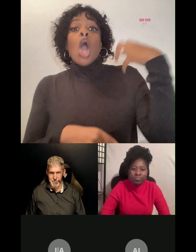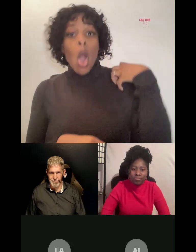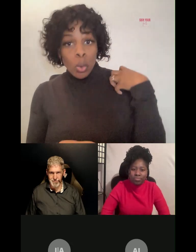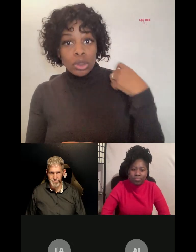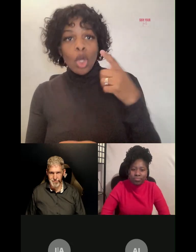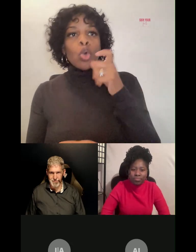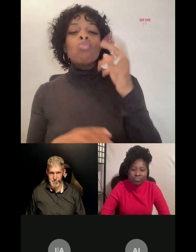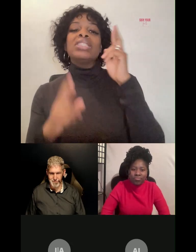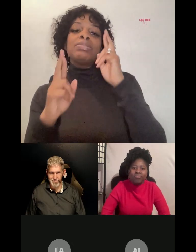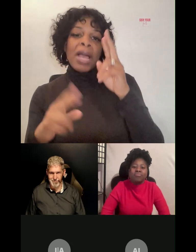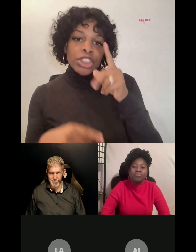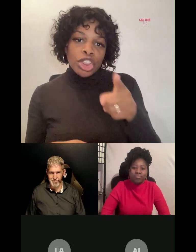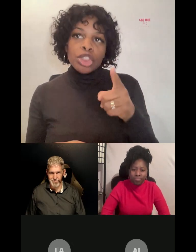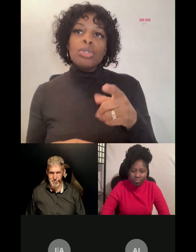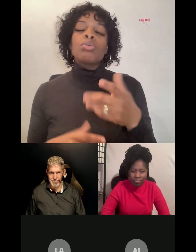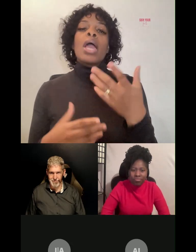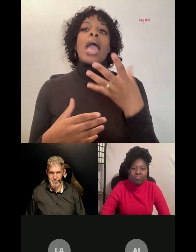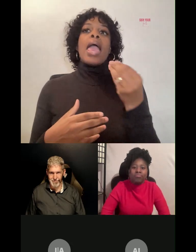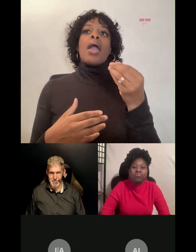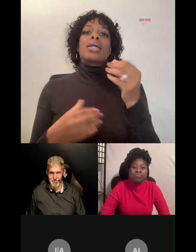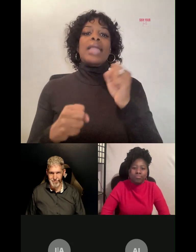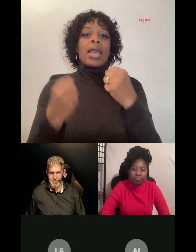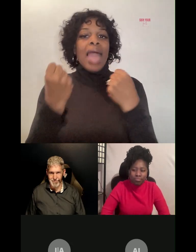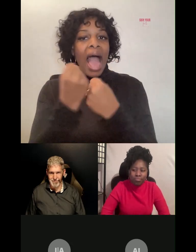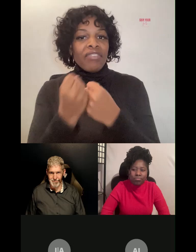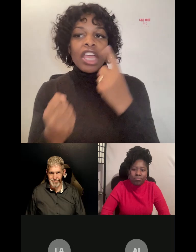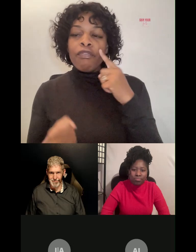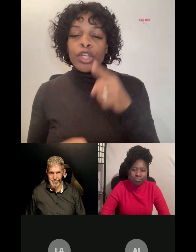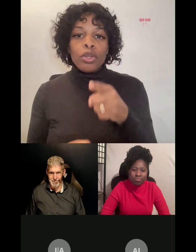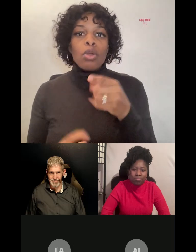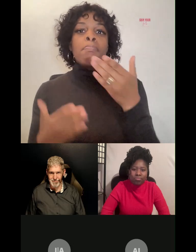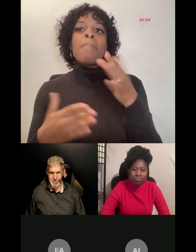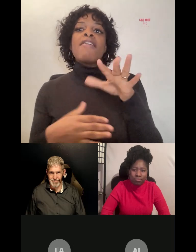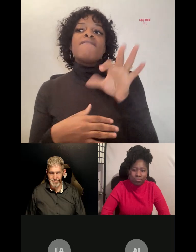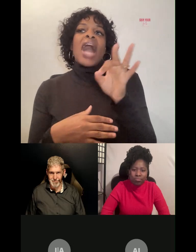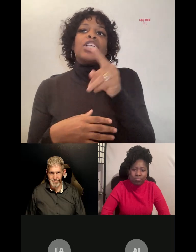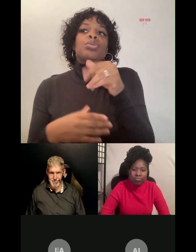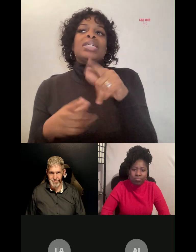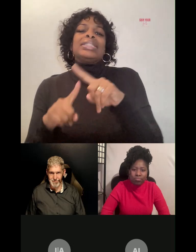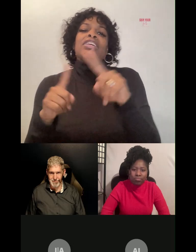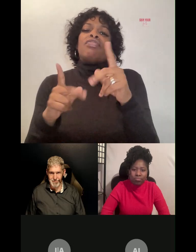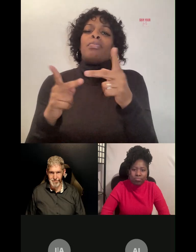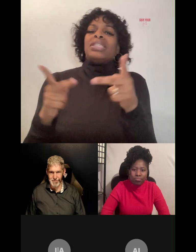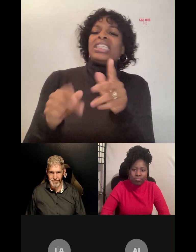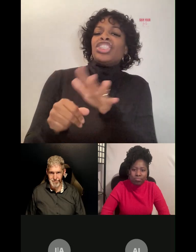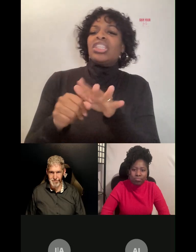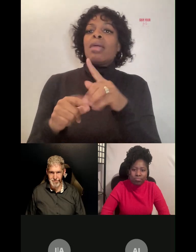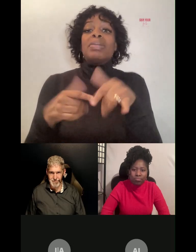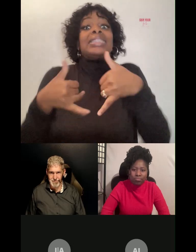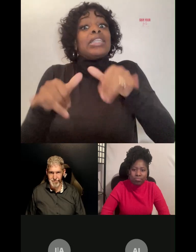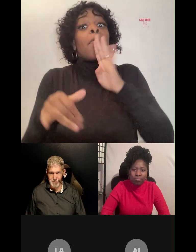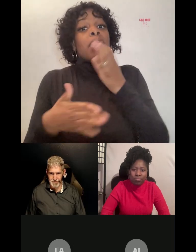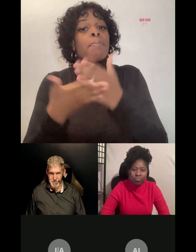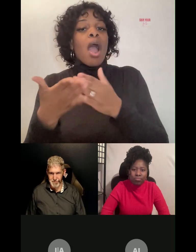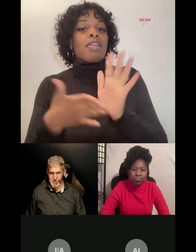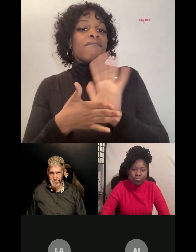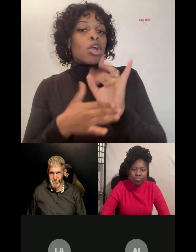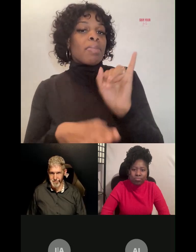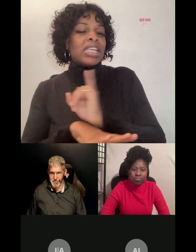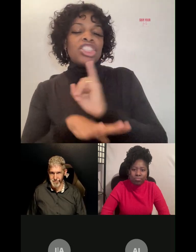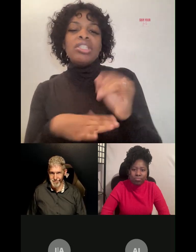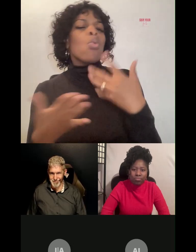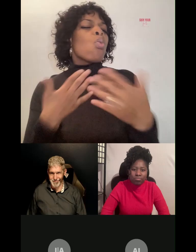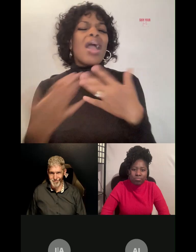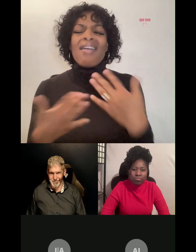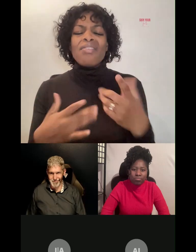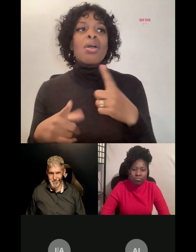right coach who respects you and can advocate for you, maybe find you in different positions, but still be a part of